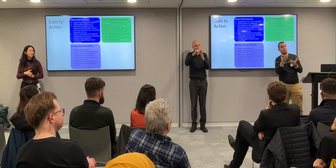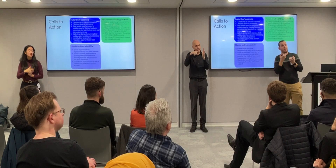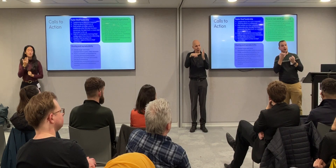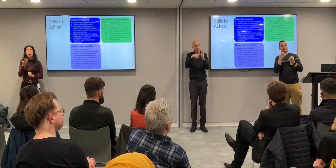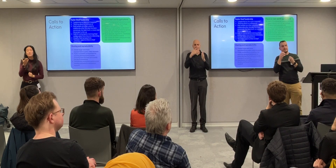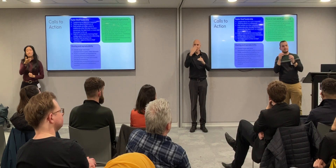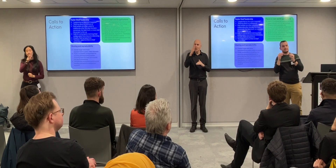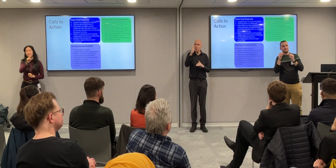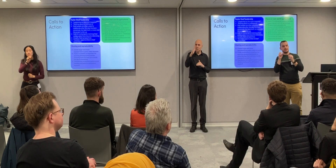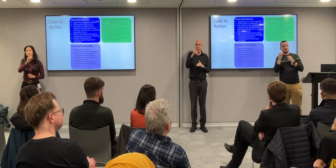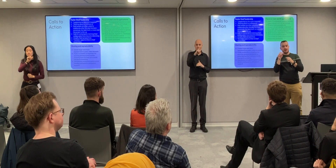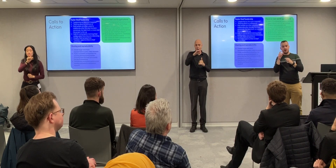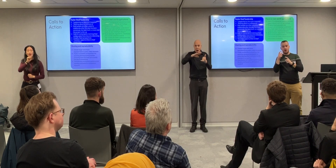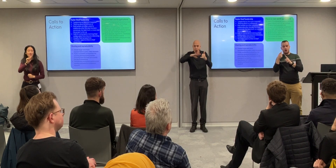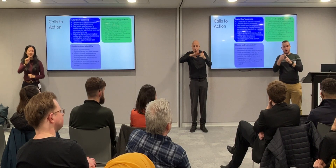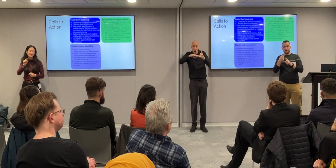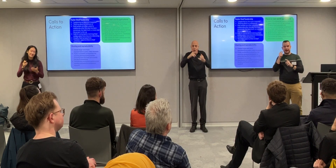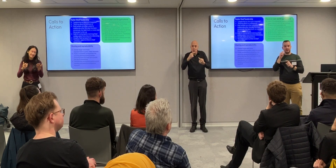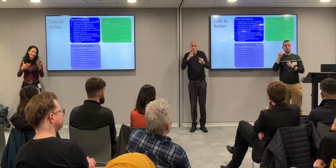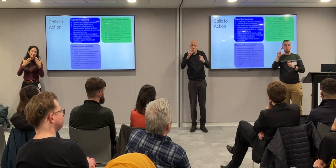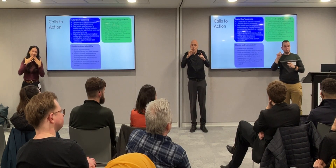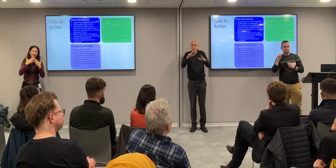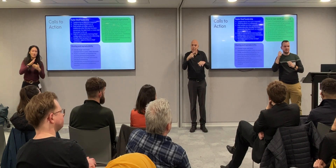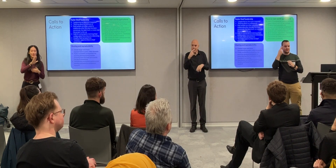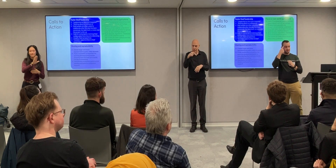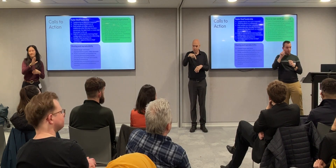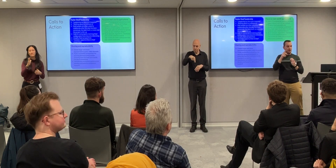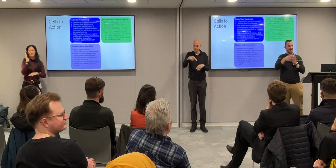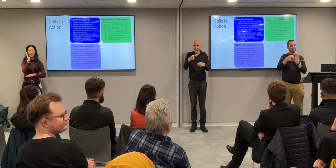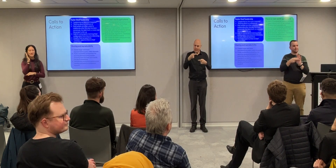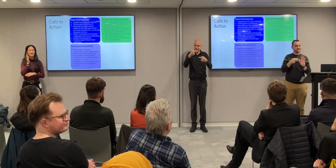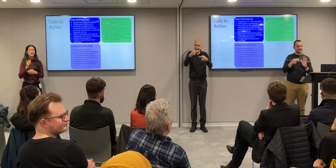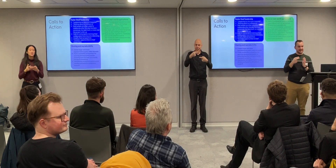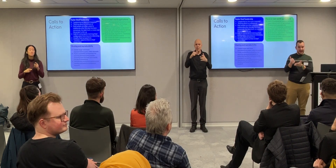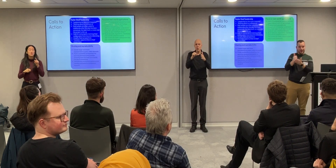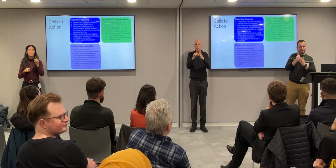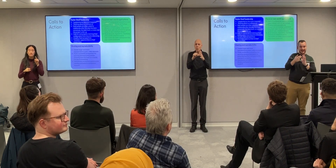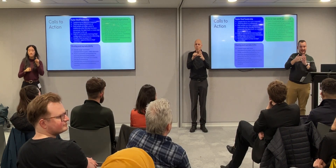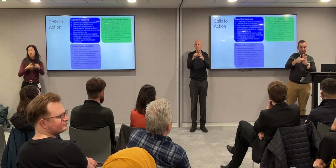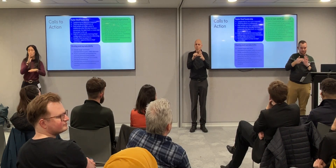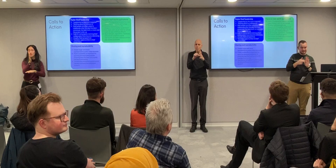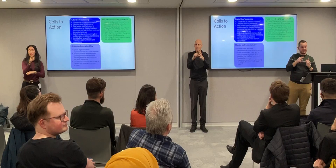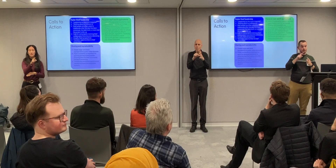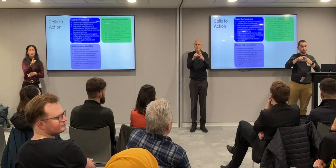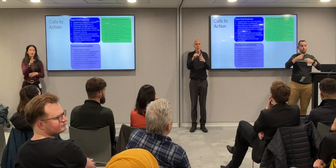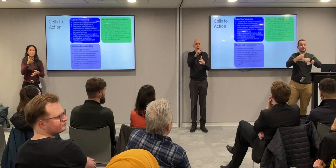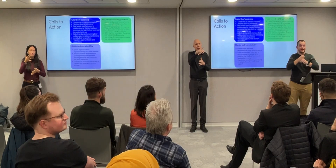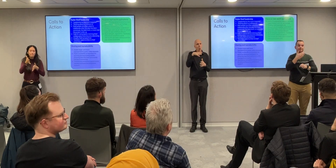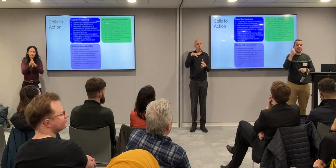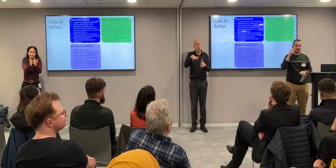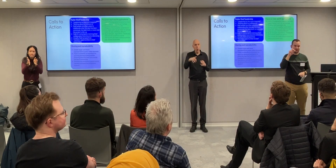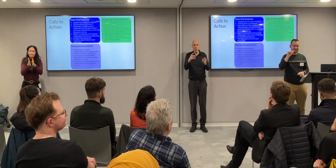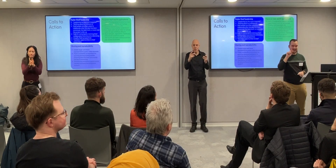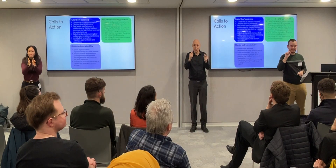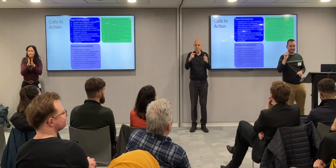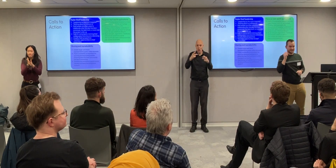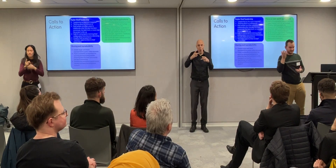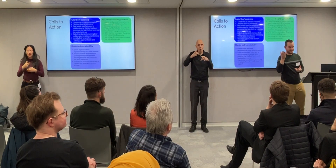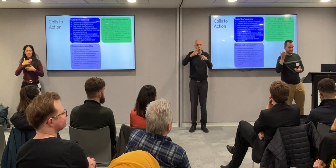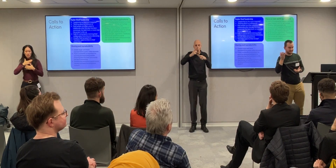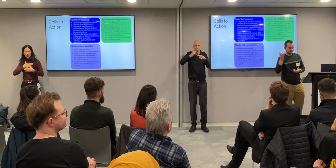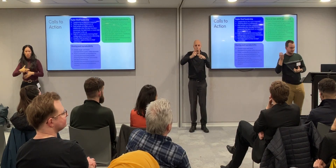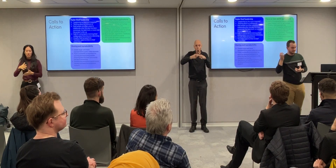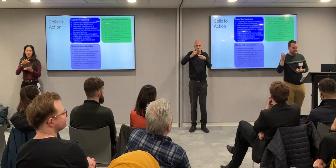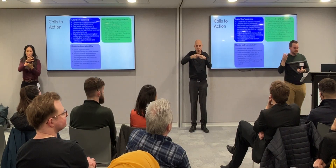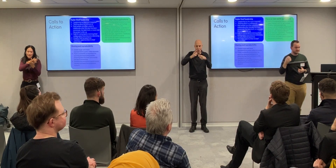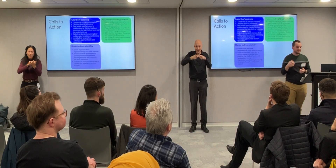But if you remember his last comment about the data problem, people are saying he wants an automatic tool for annotation because then you get